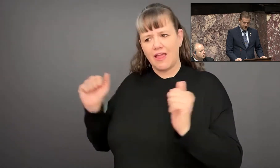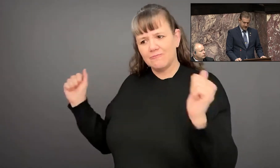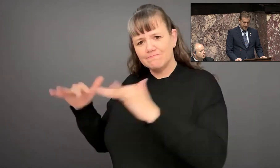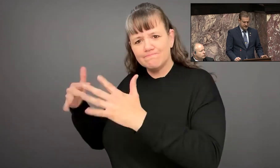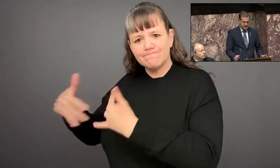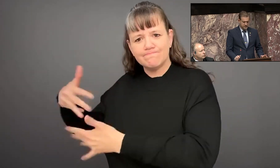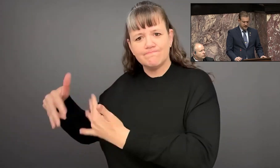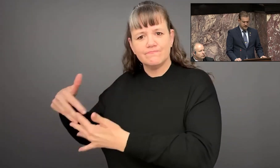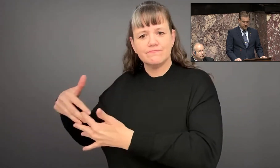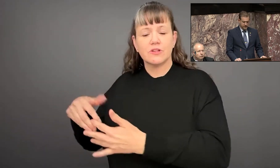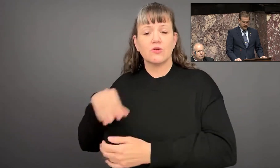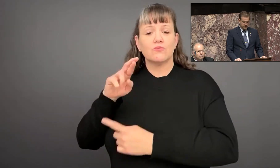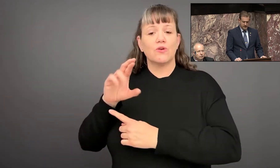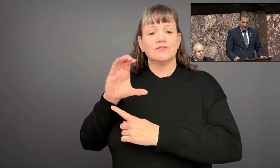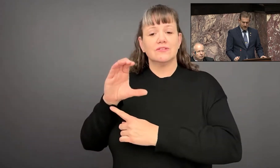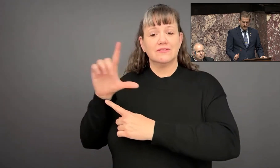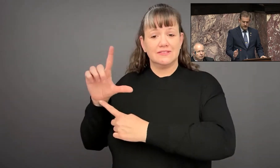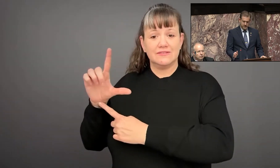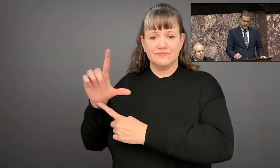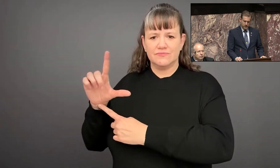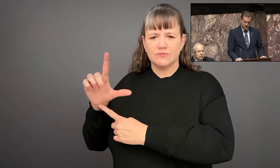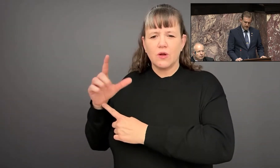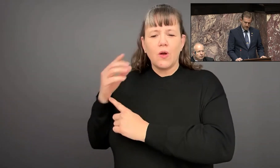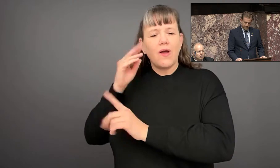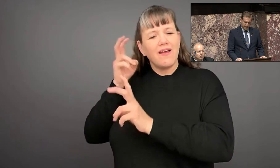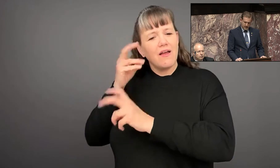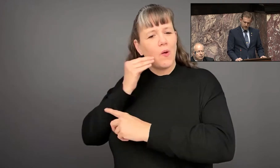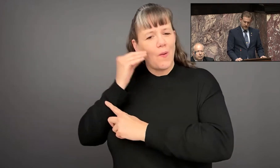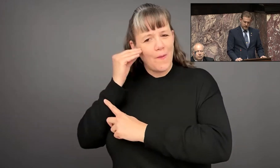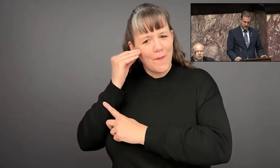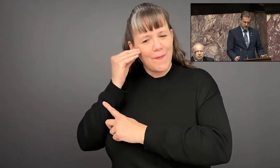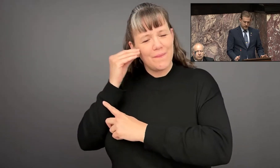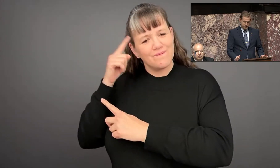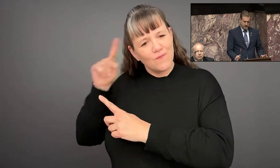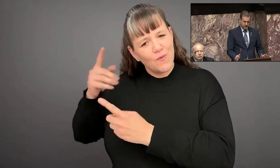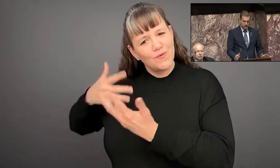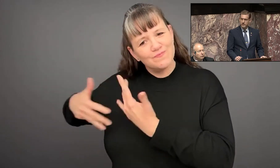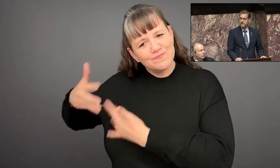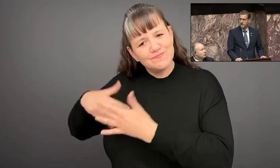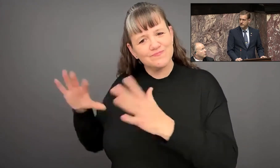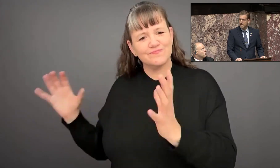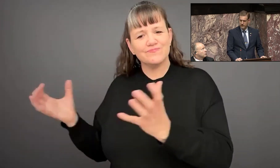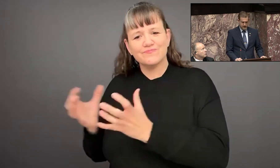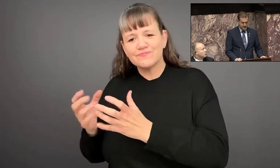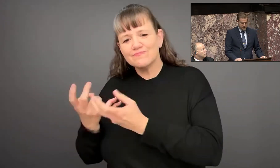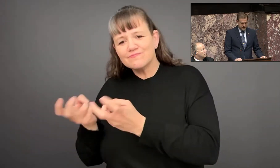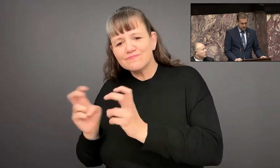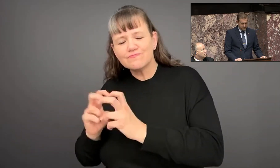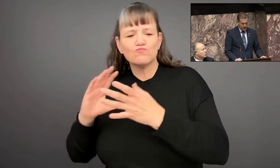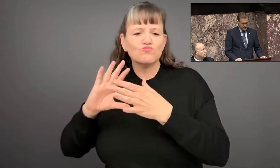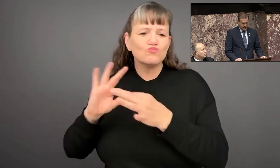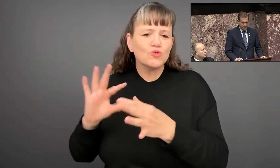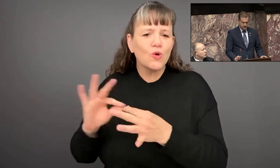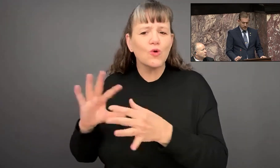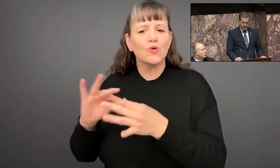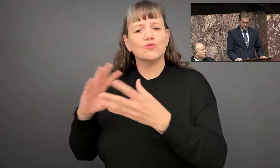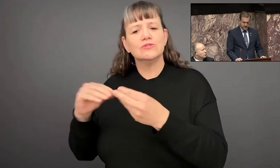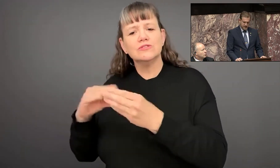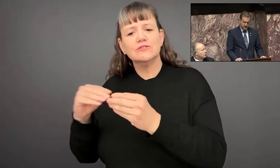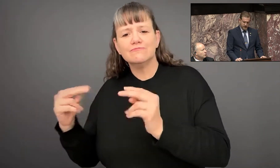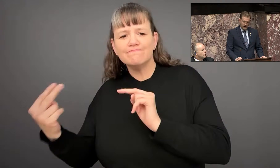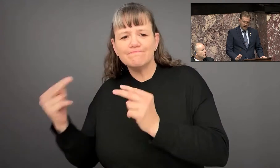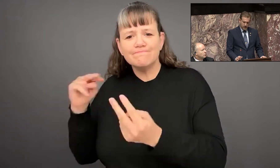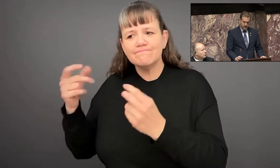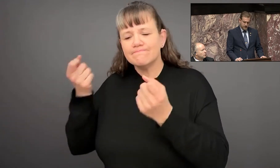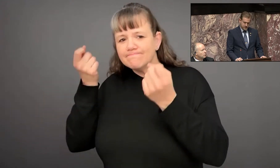veterans. It is a space for them to gather, share stories, and find comfort among those who understand their sacrifices. Each Remembrance Day,